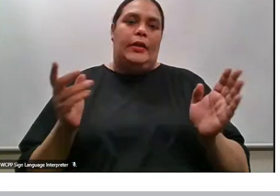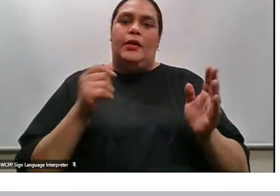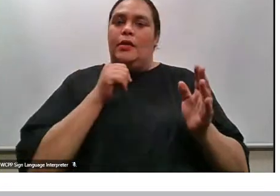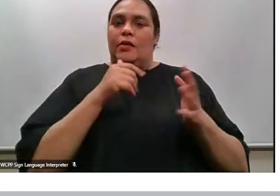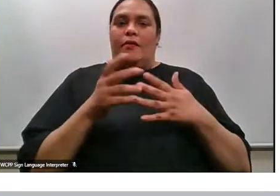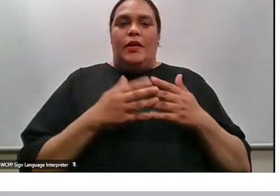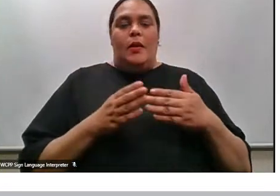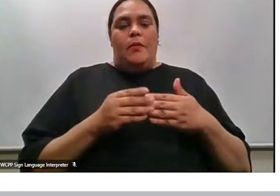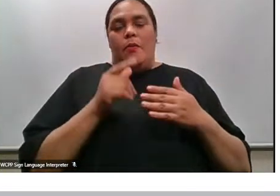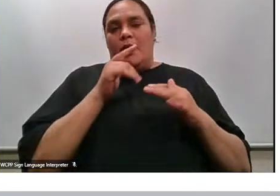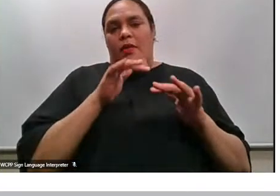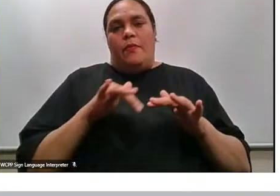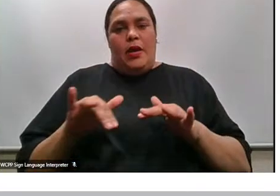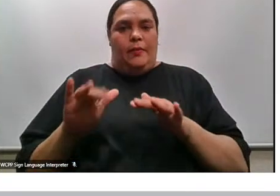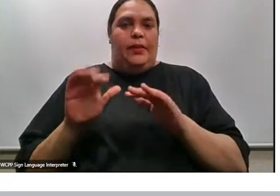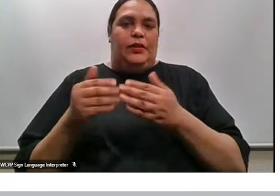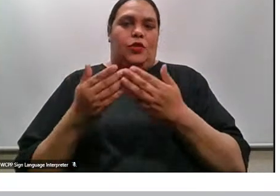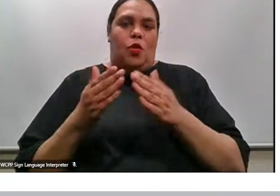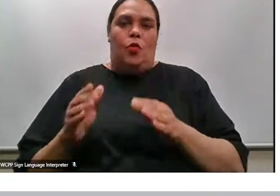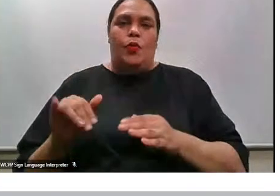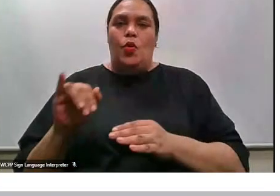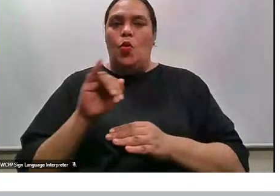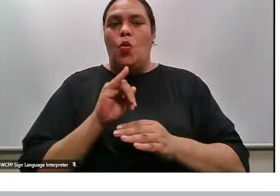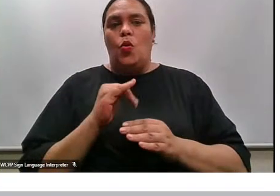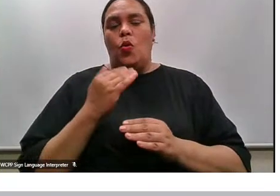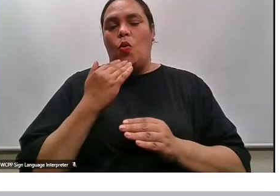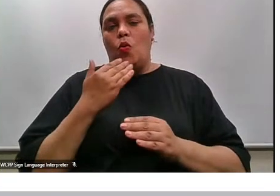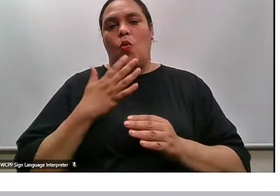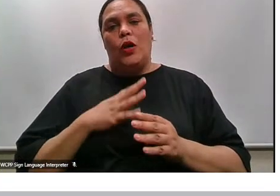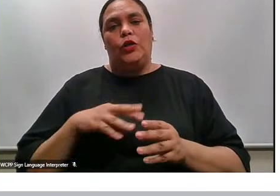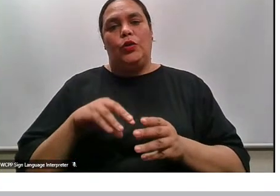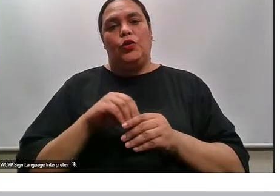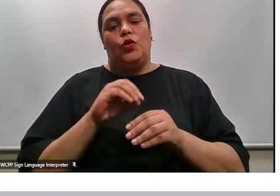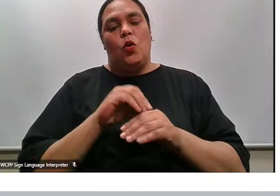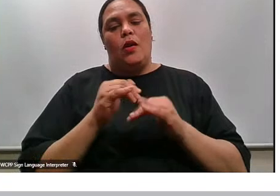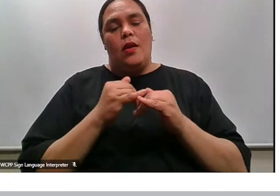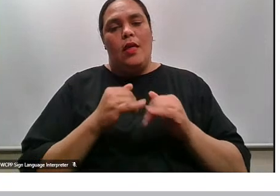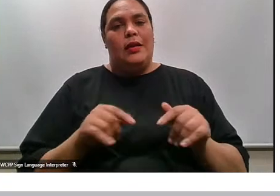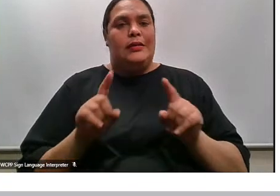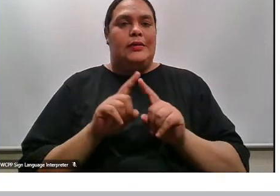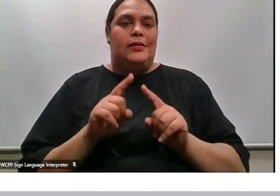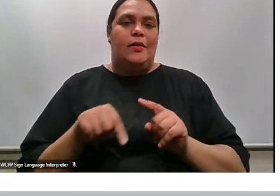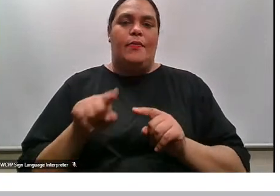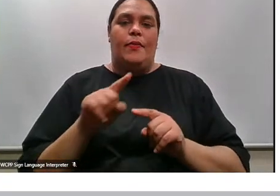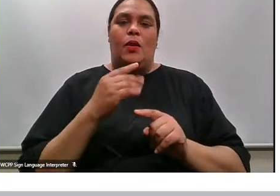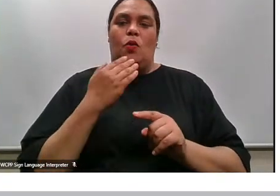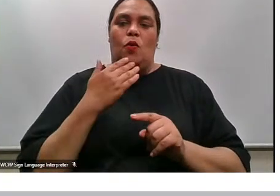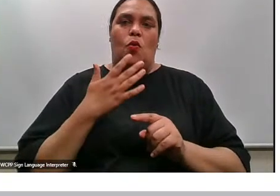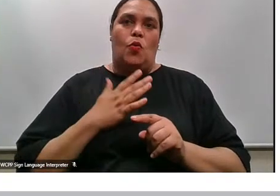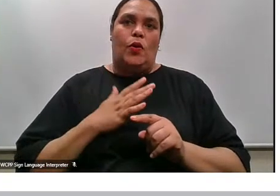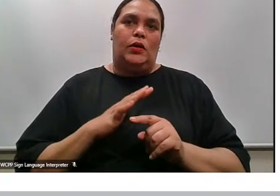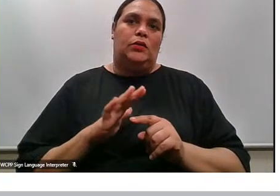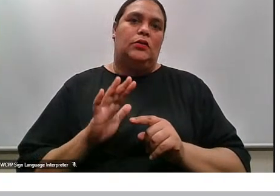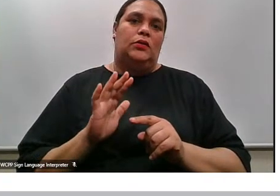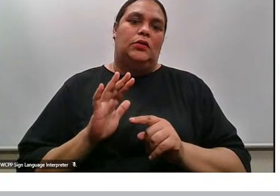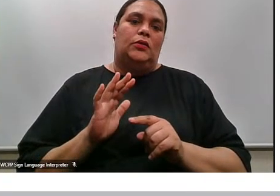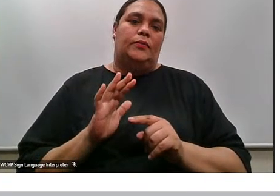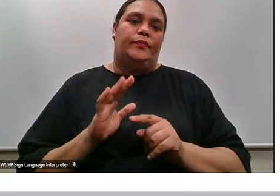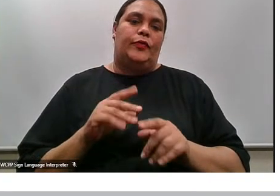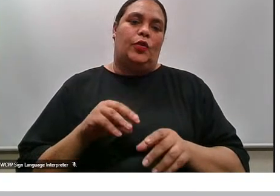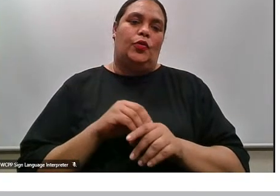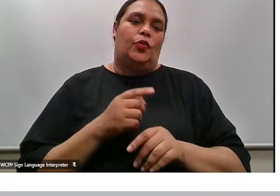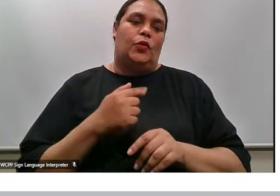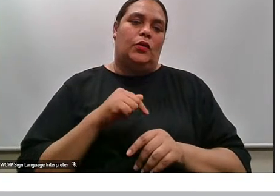members of the public, those who might have wanted to join us online as well as those who might come to join